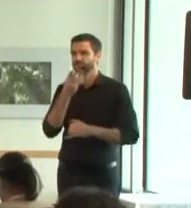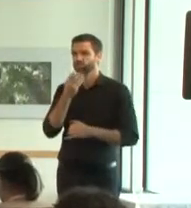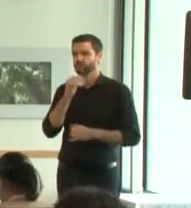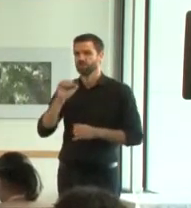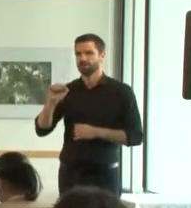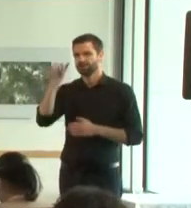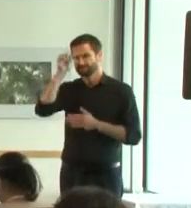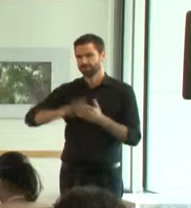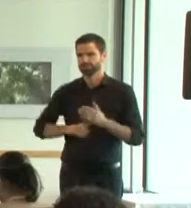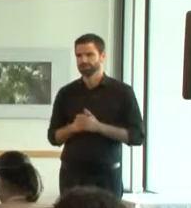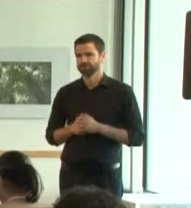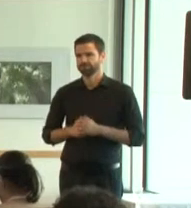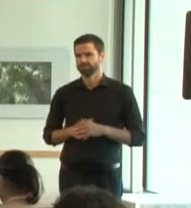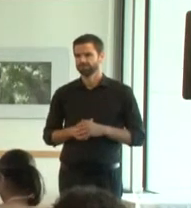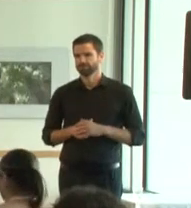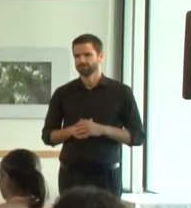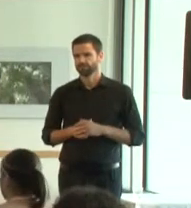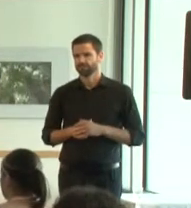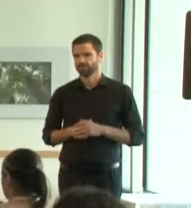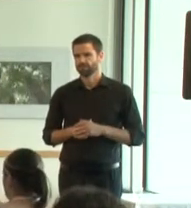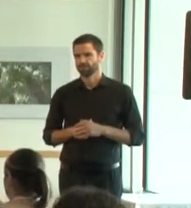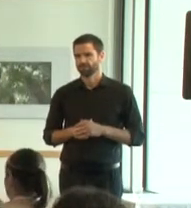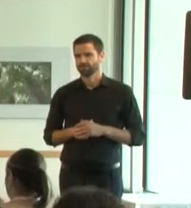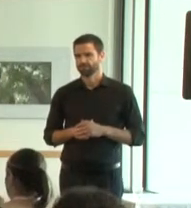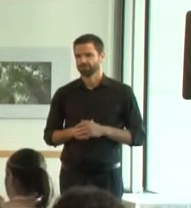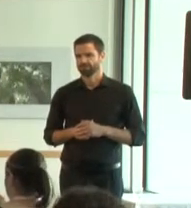true. Okay, it's an absolute pearl of wisdom, I think.